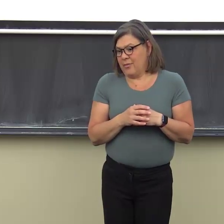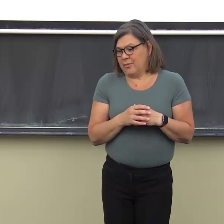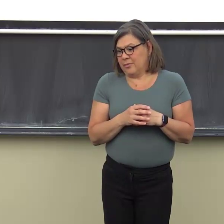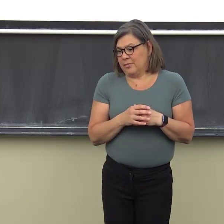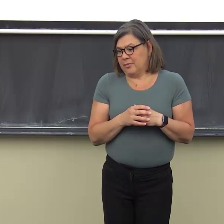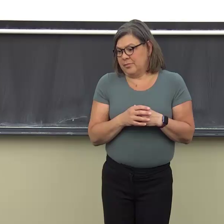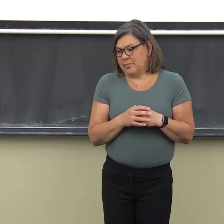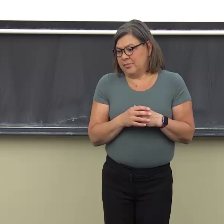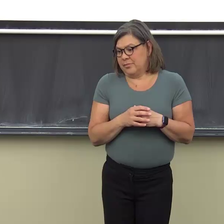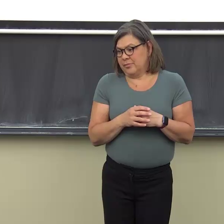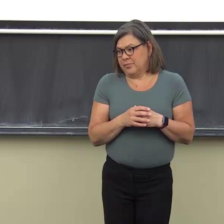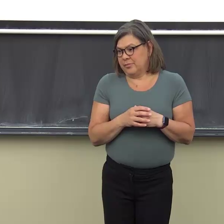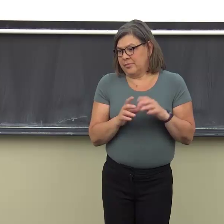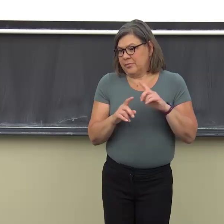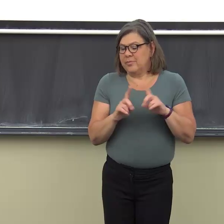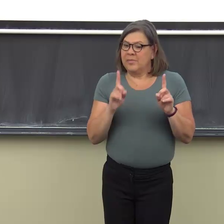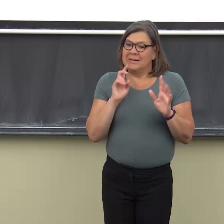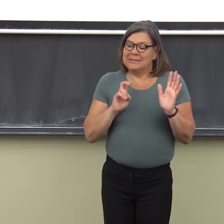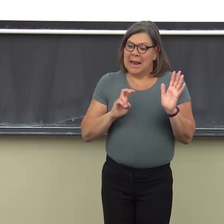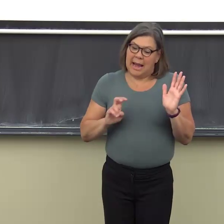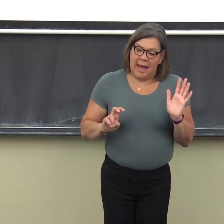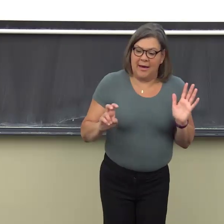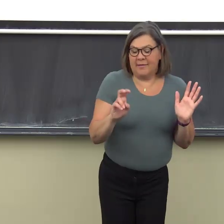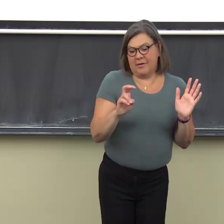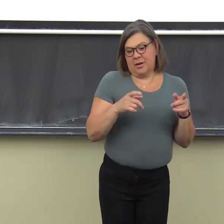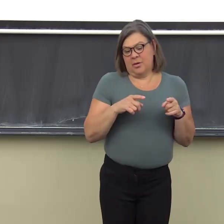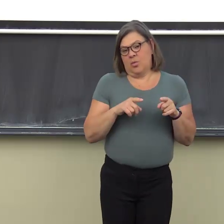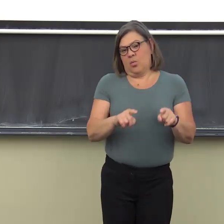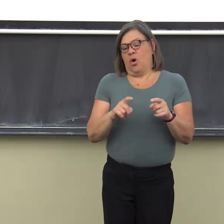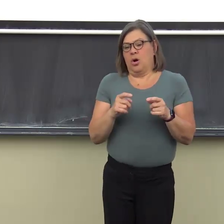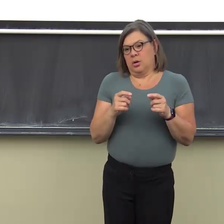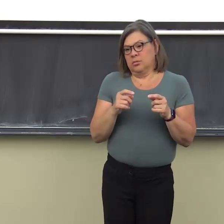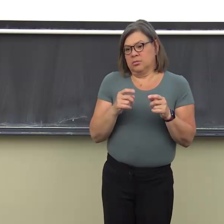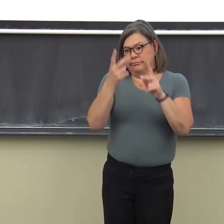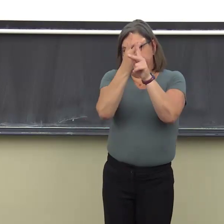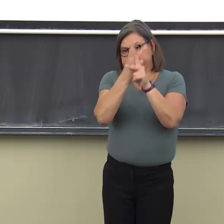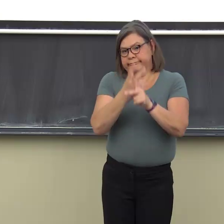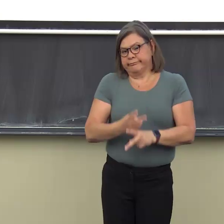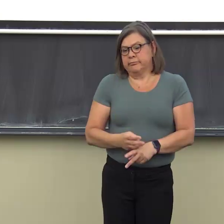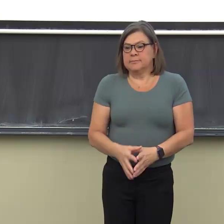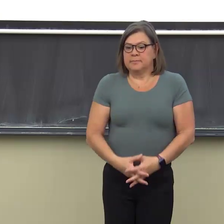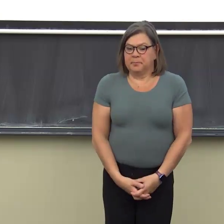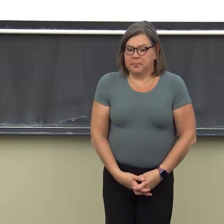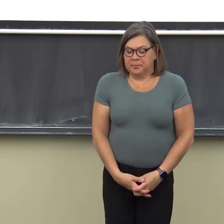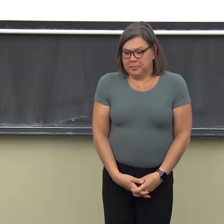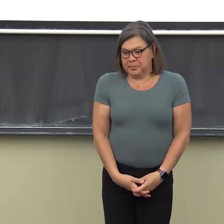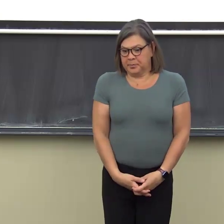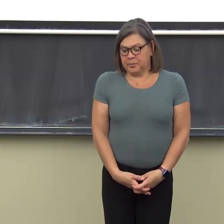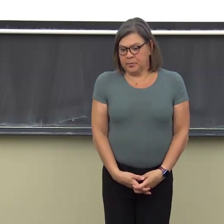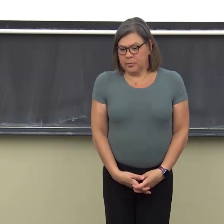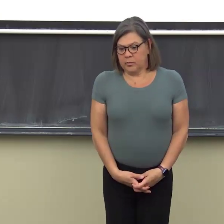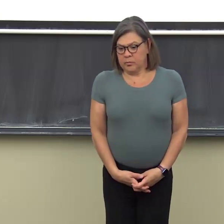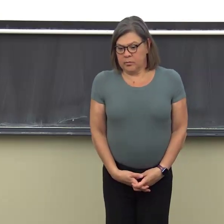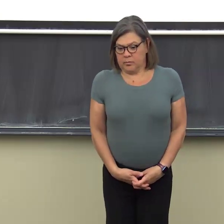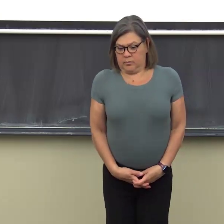Like it's navigating this while trying to do everything else. And it really resonated with